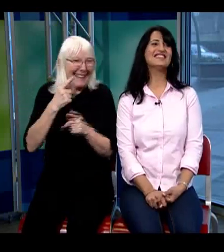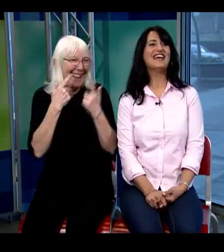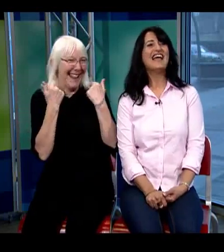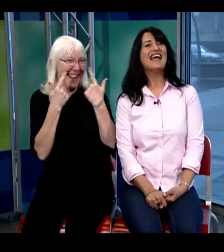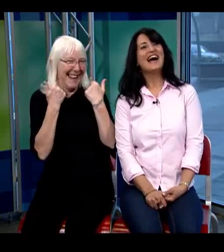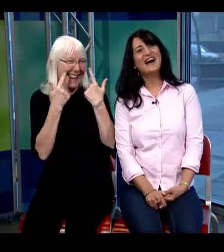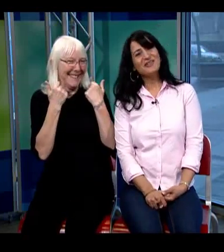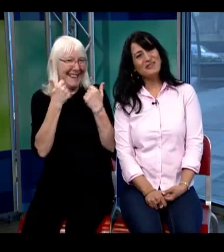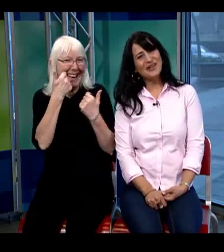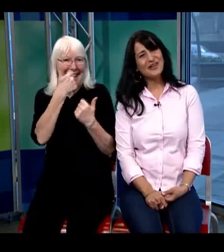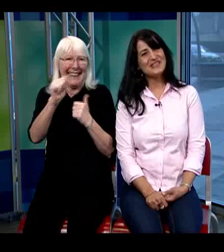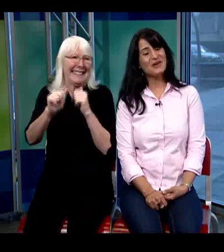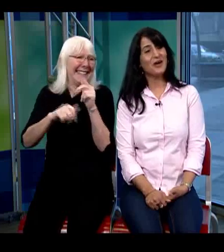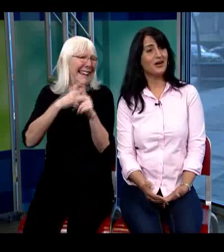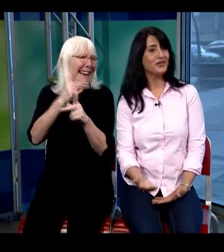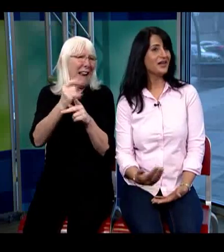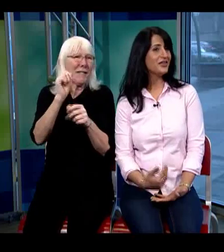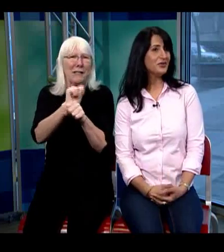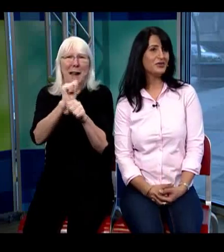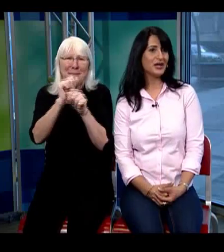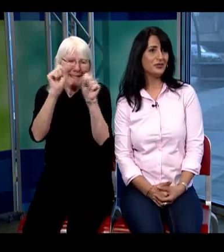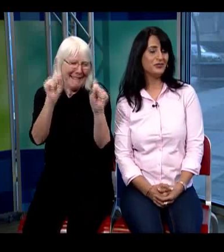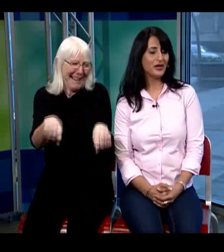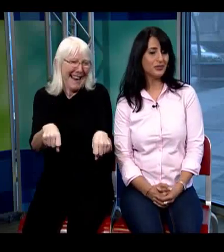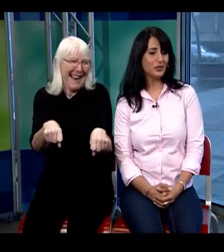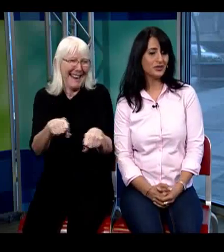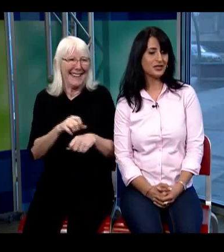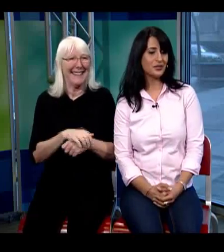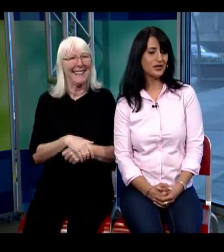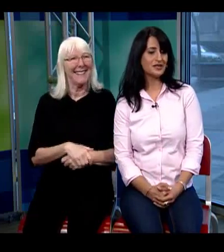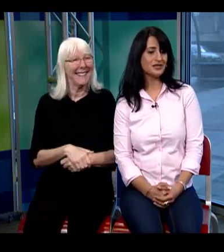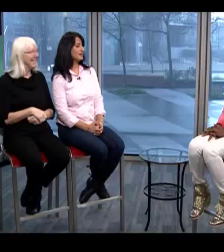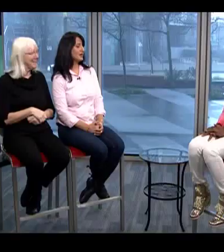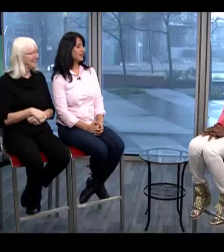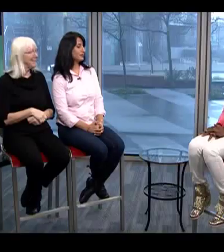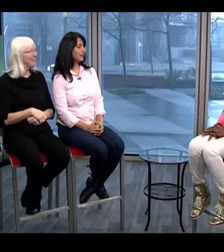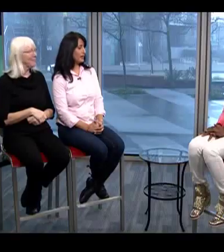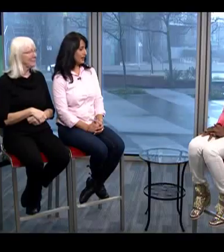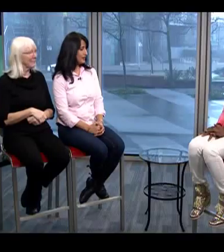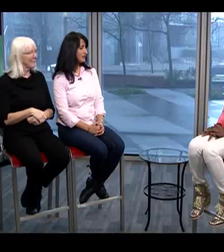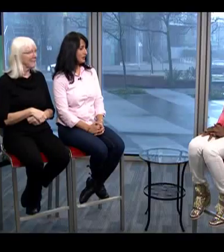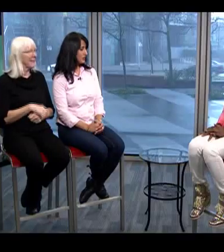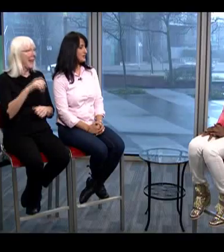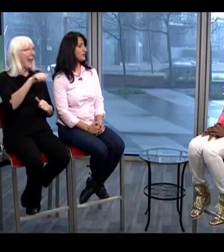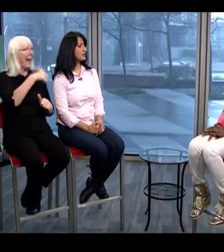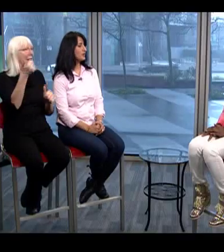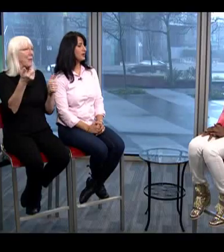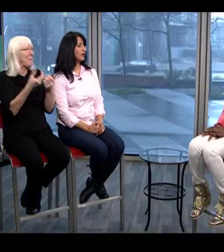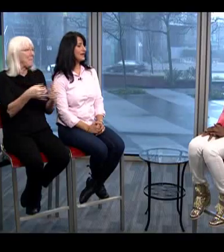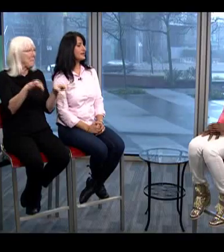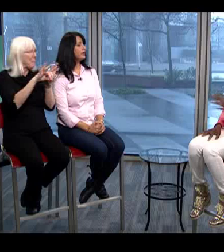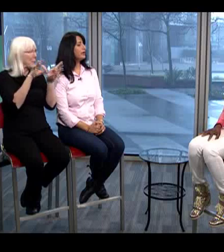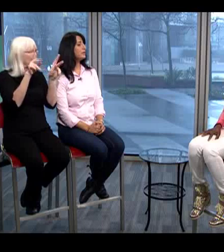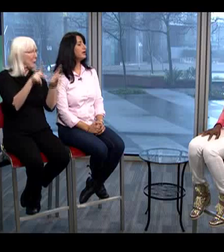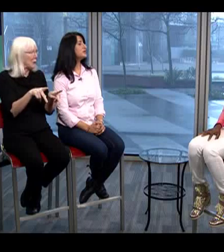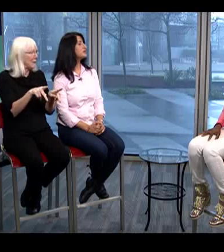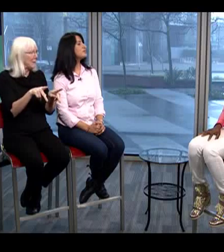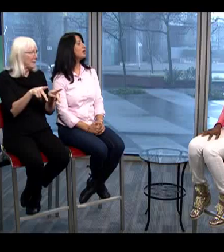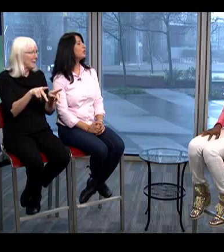we also um another um very important person um in who is also has a hearing impairment is mark